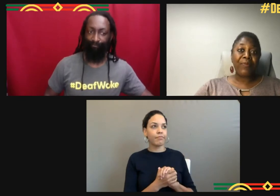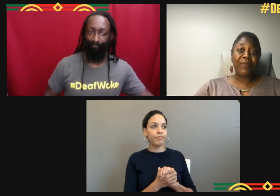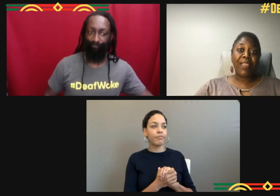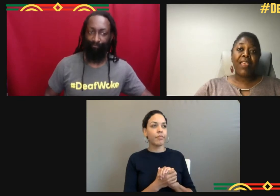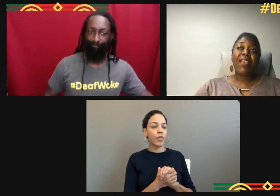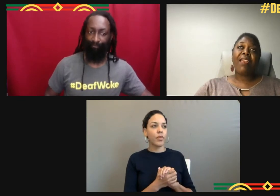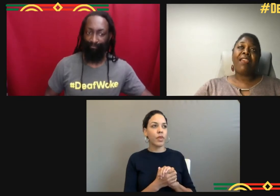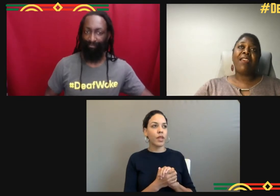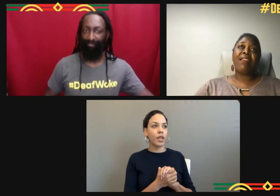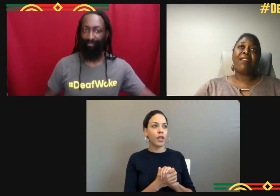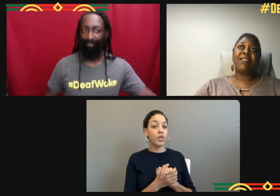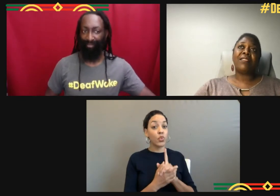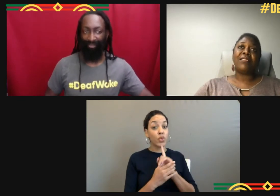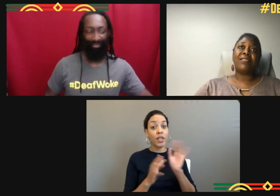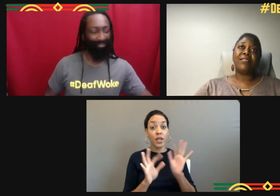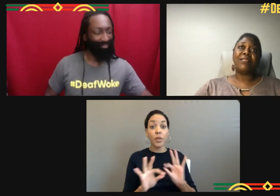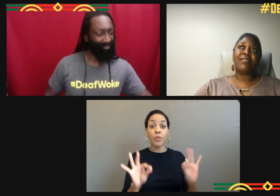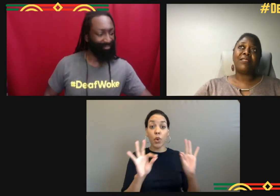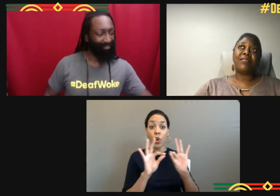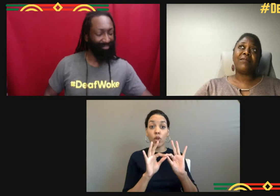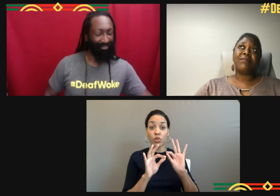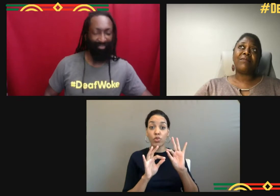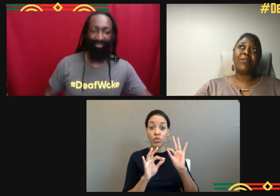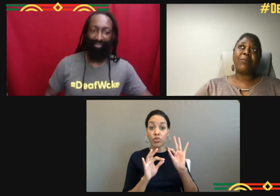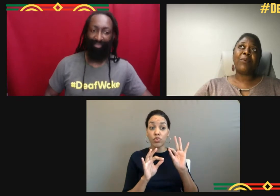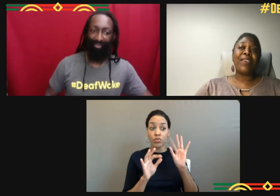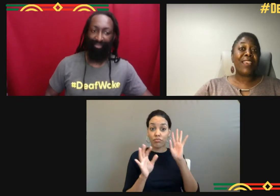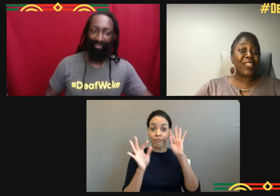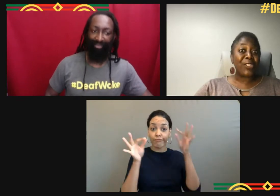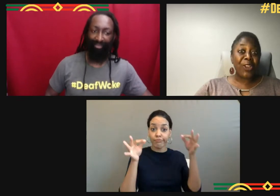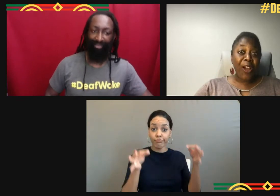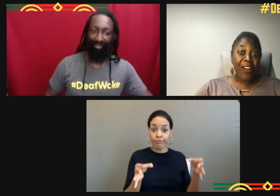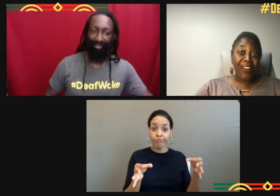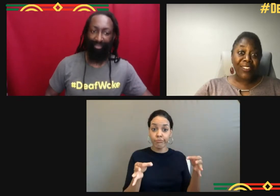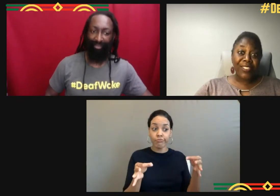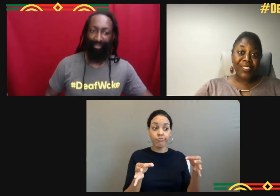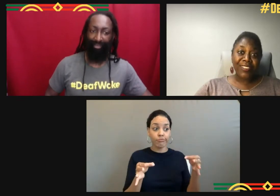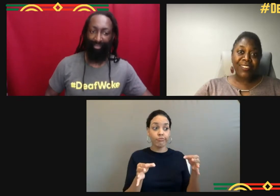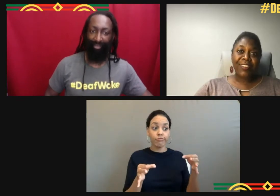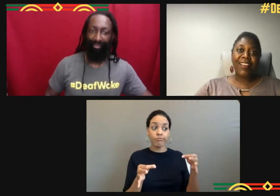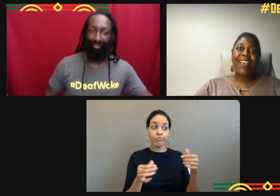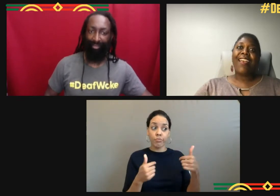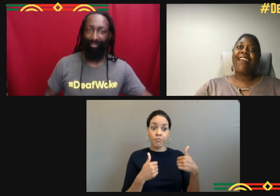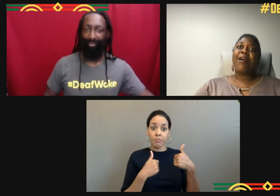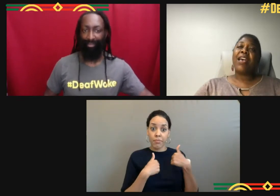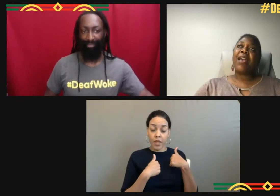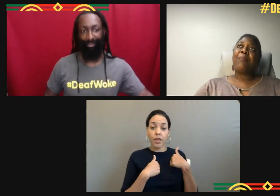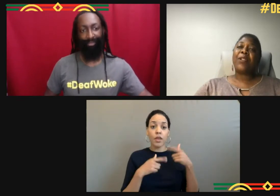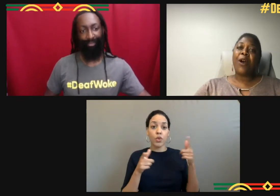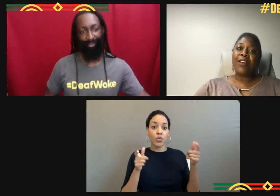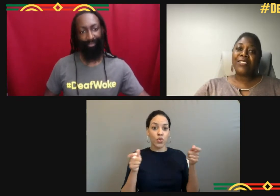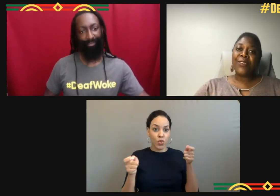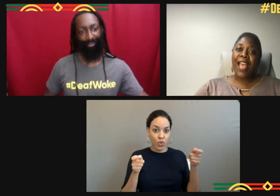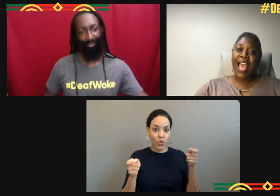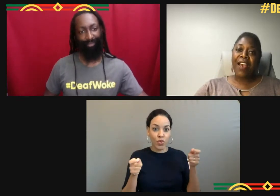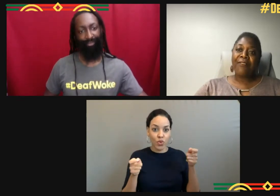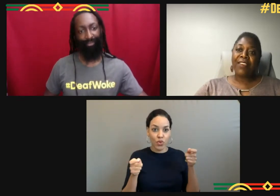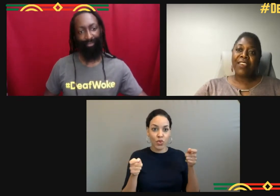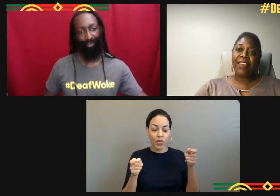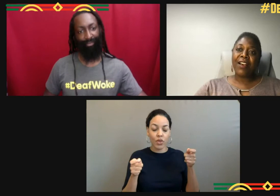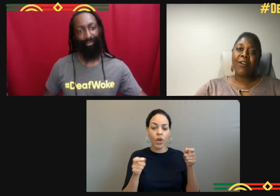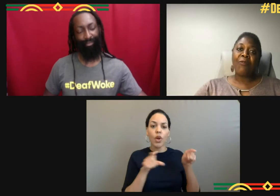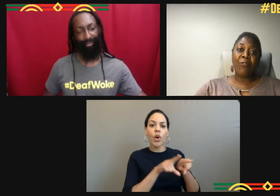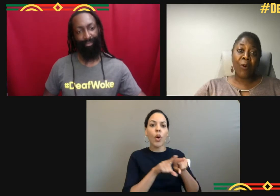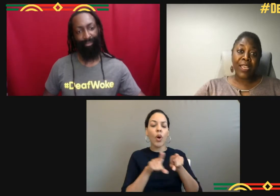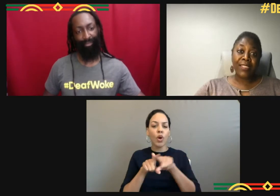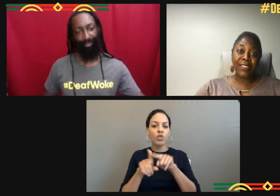determining and being in charge, but also